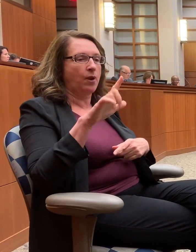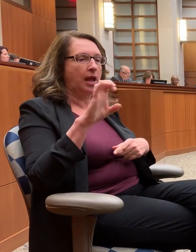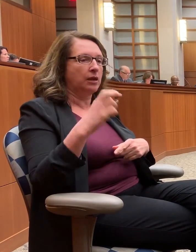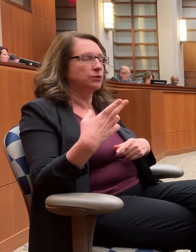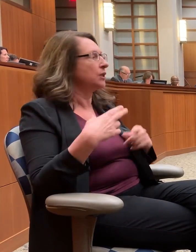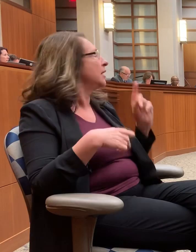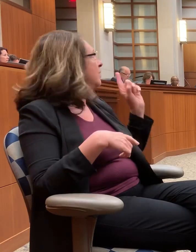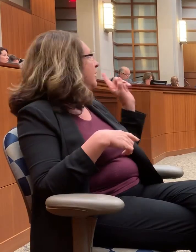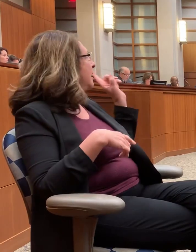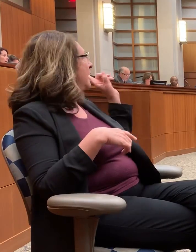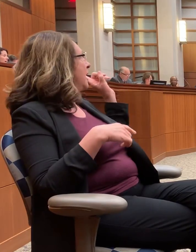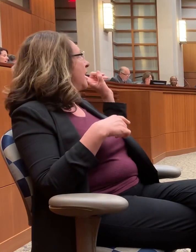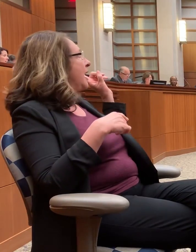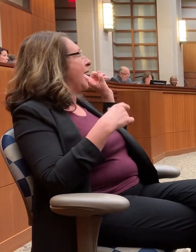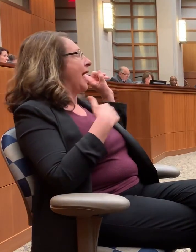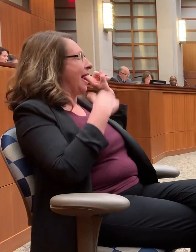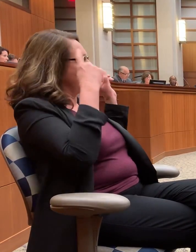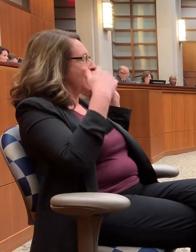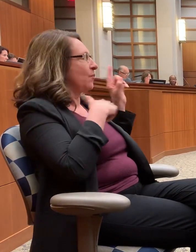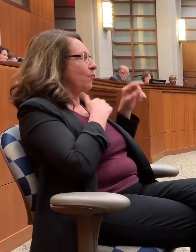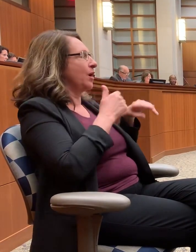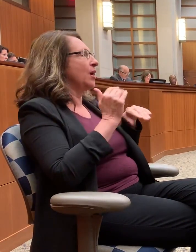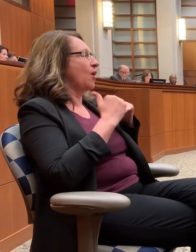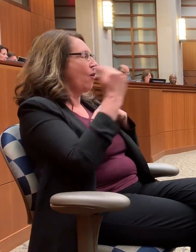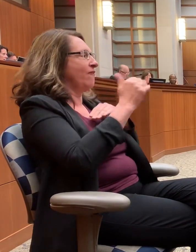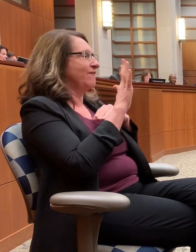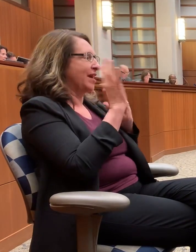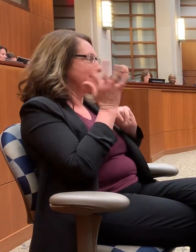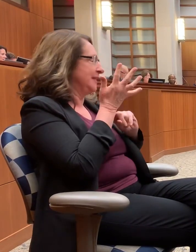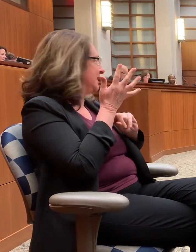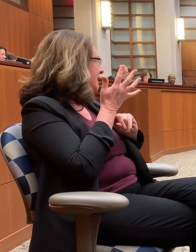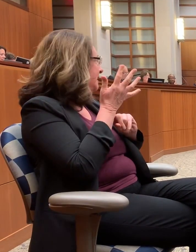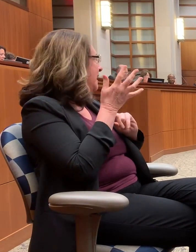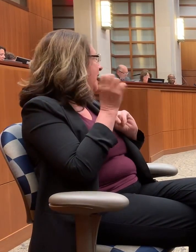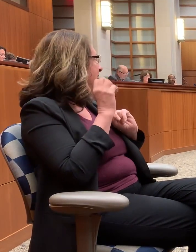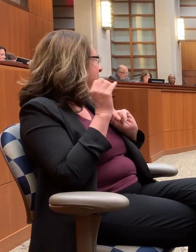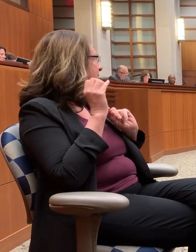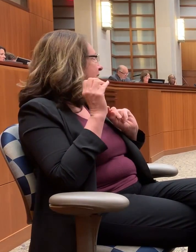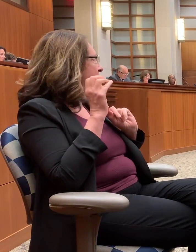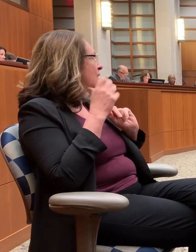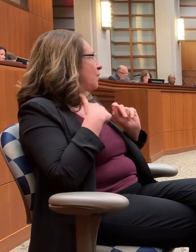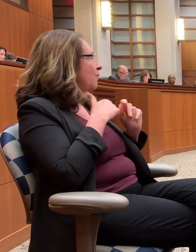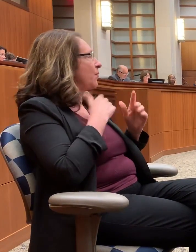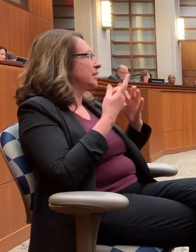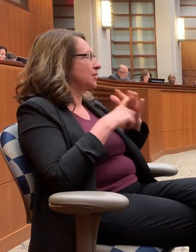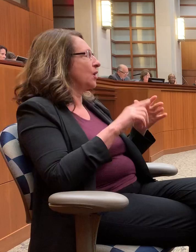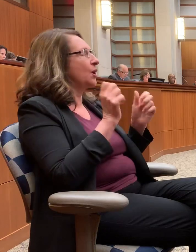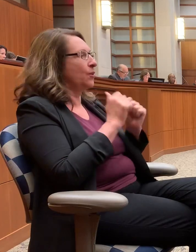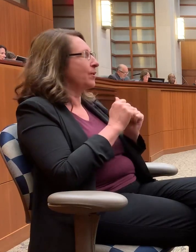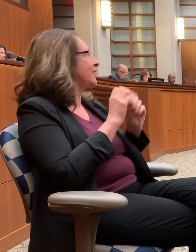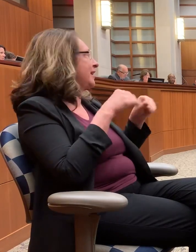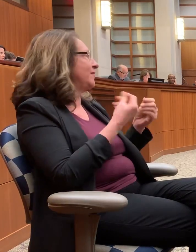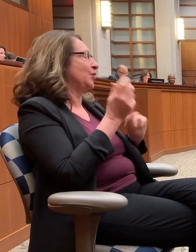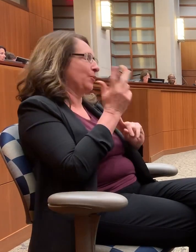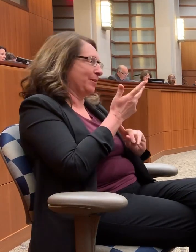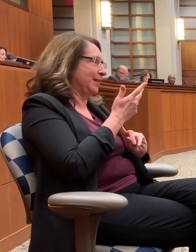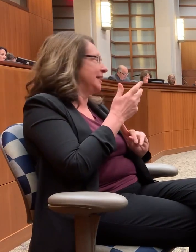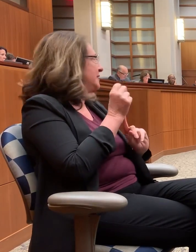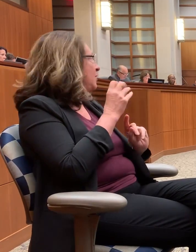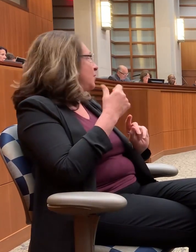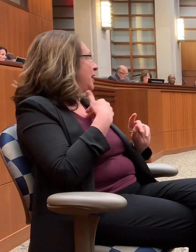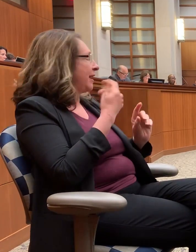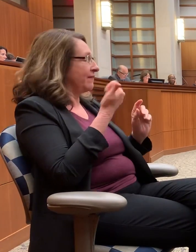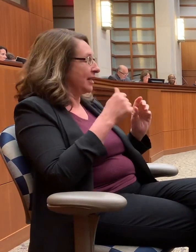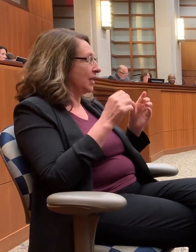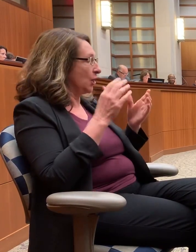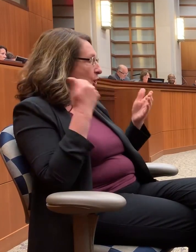facilitator's Ms. manager. Wolf, I think we're at over 5 minutes, and we started with giving you 3. Do you have any